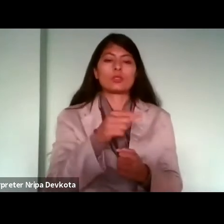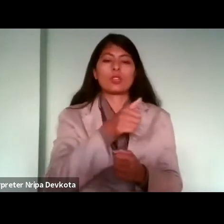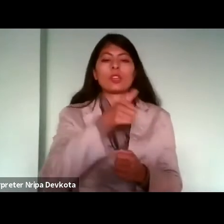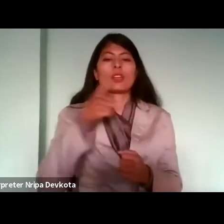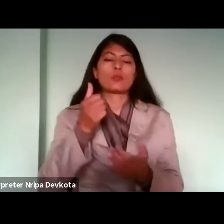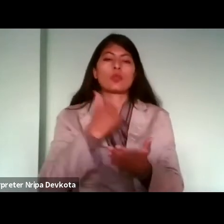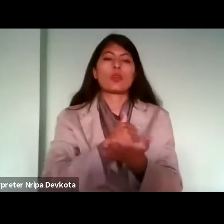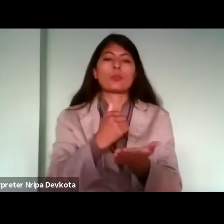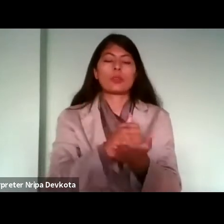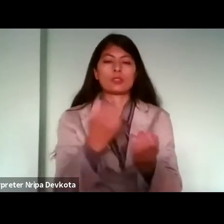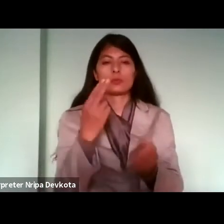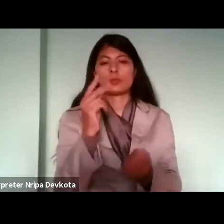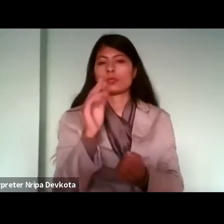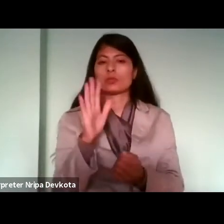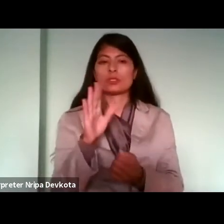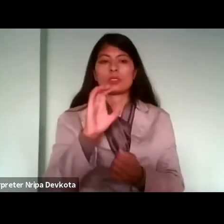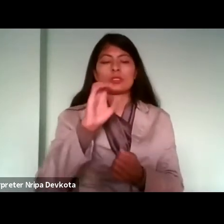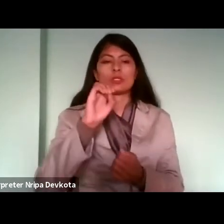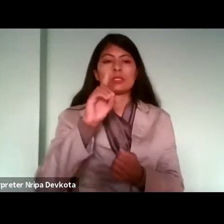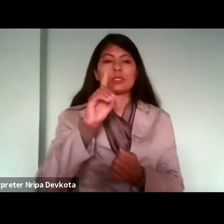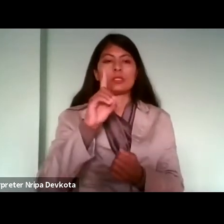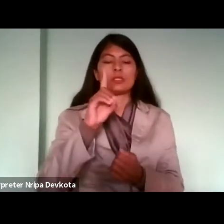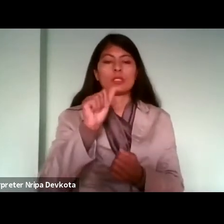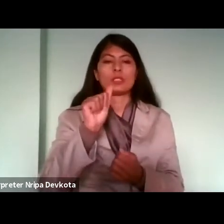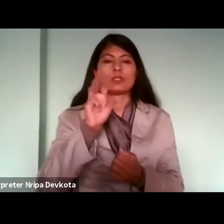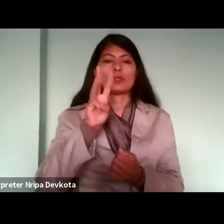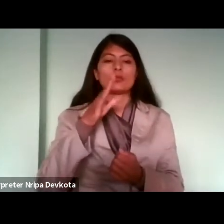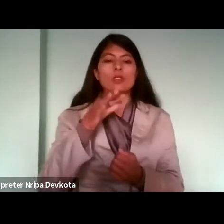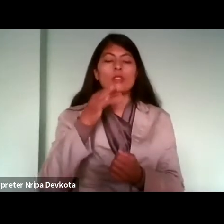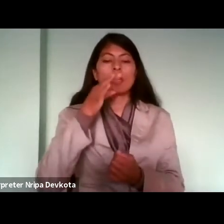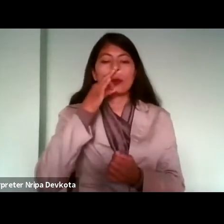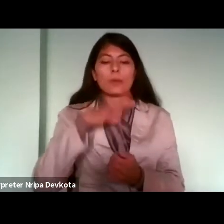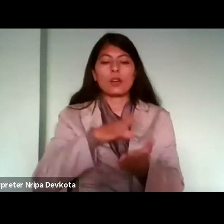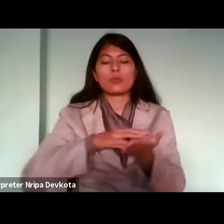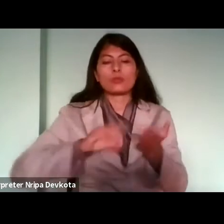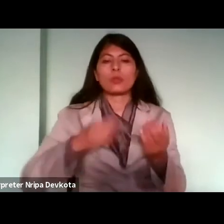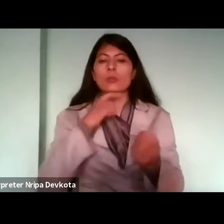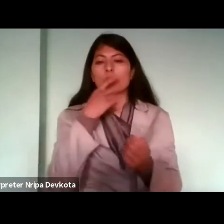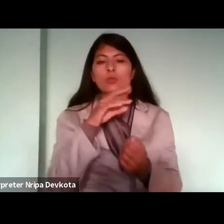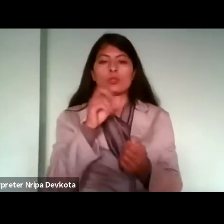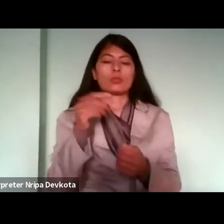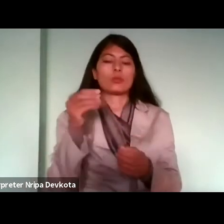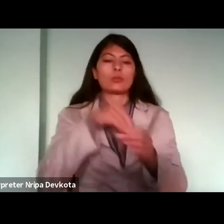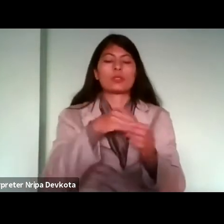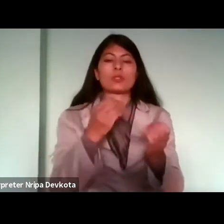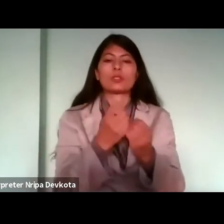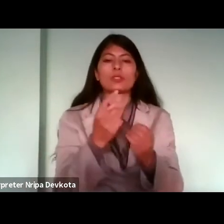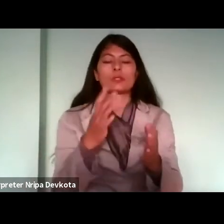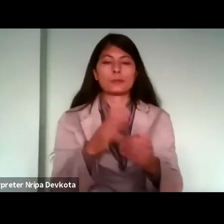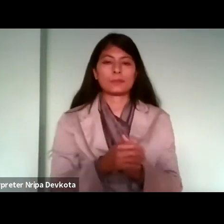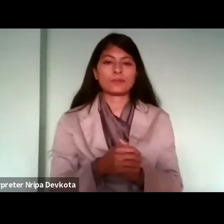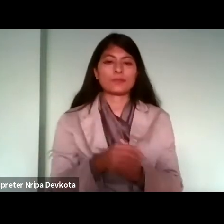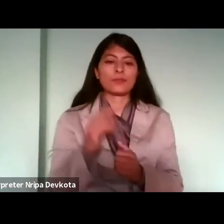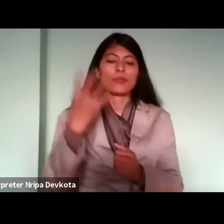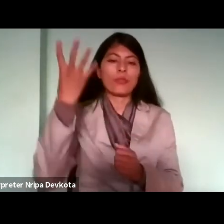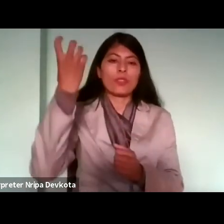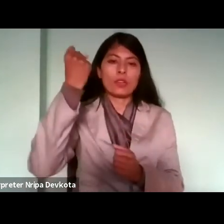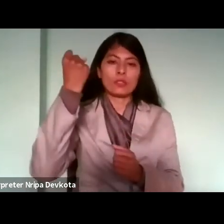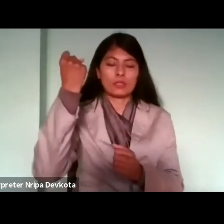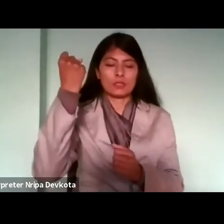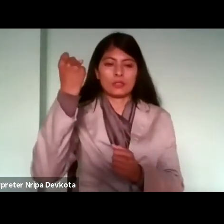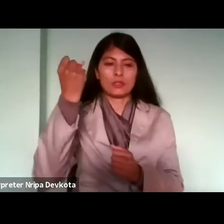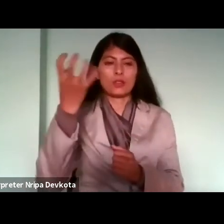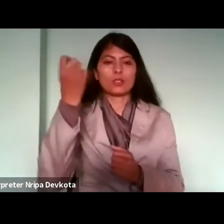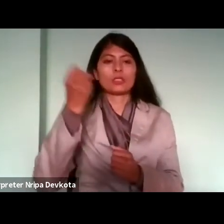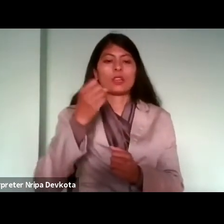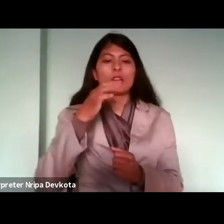CEDAW actually aspires to eliminate. As for the potential impact on rights holders, it is clear that